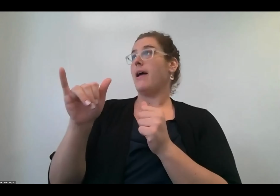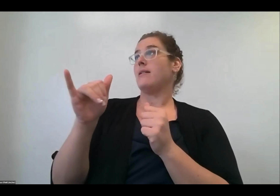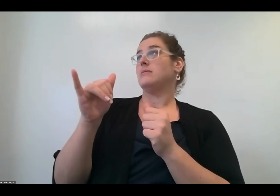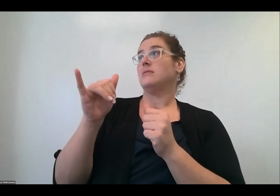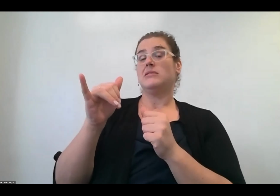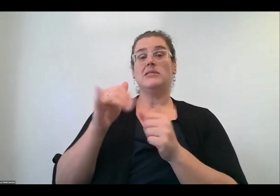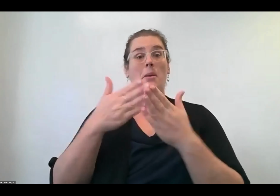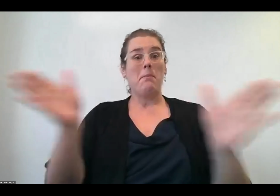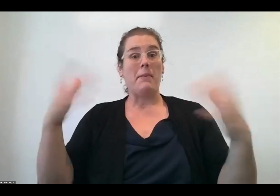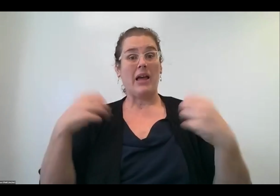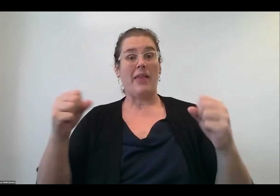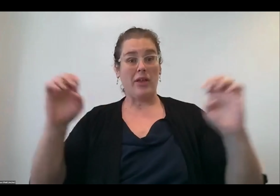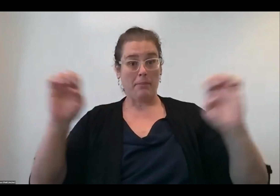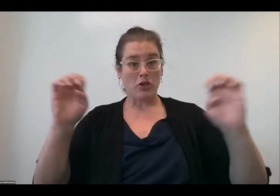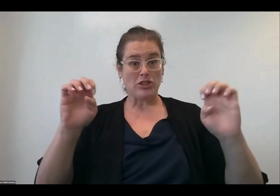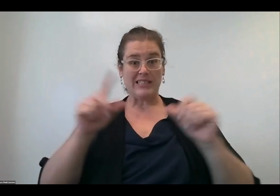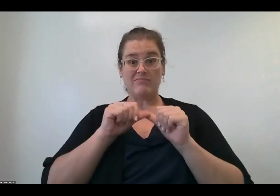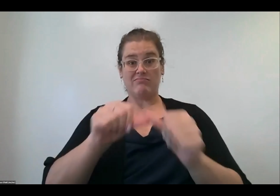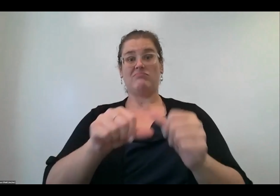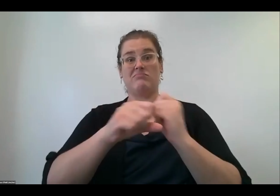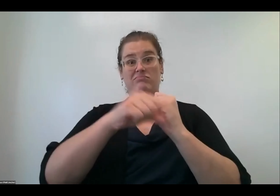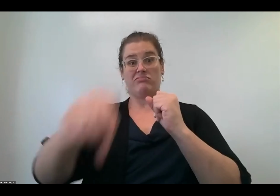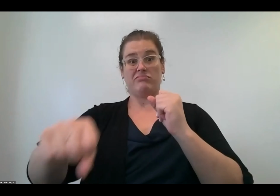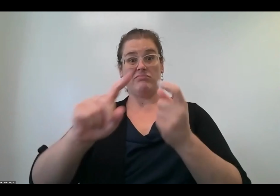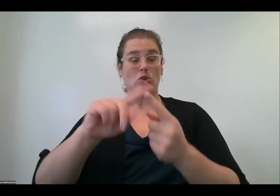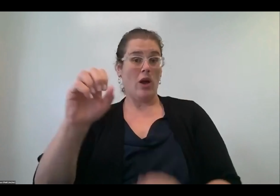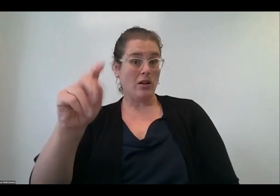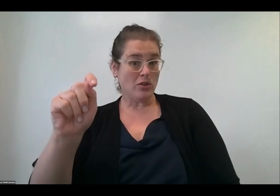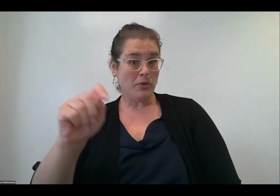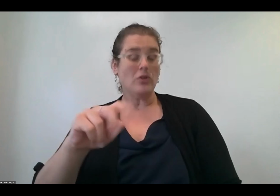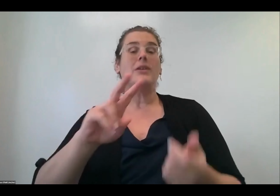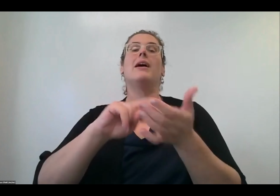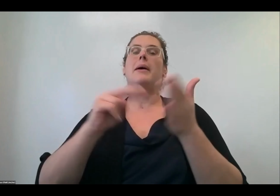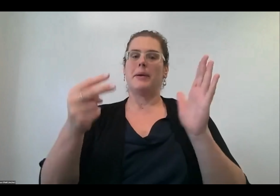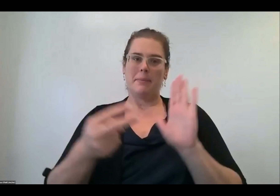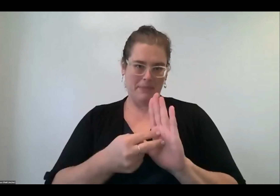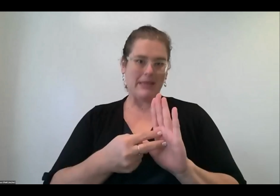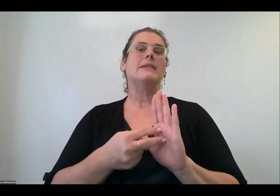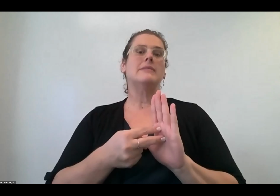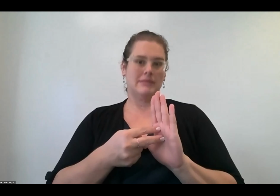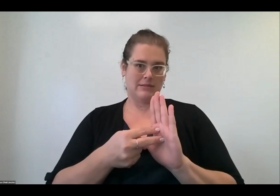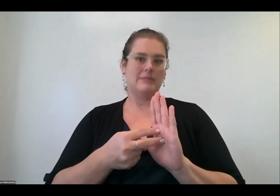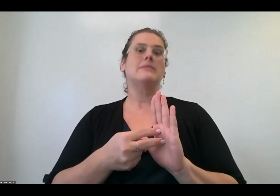health emergency into October, it means that we will have